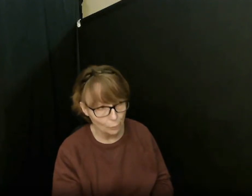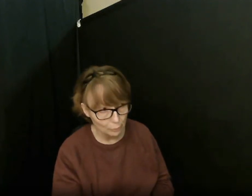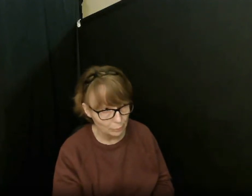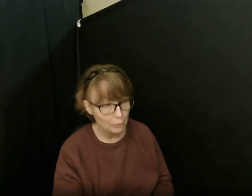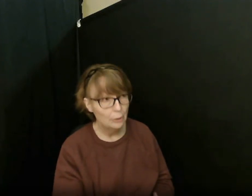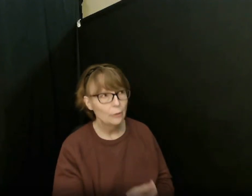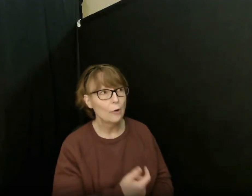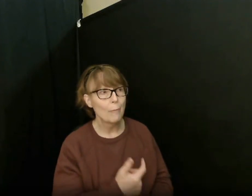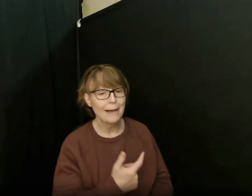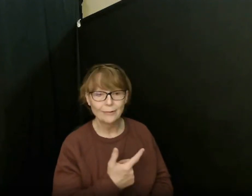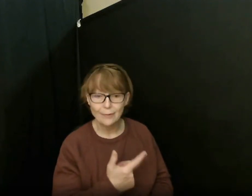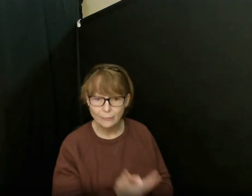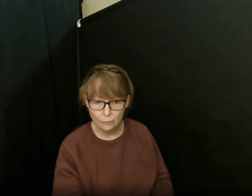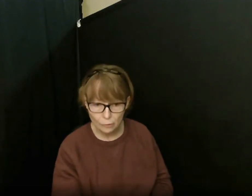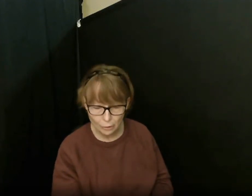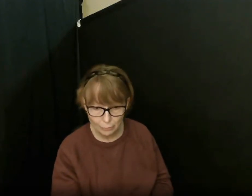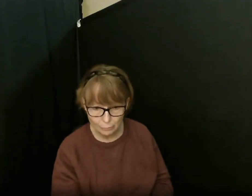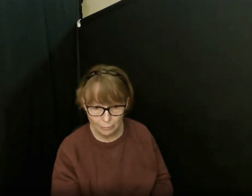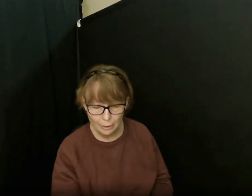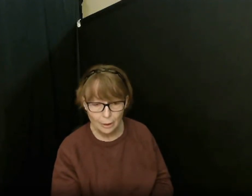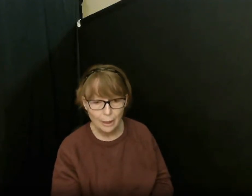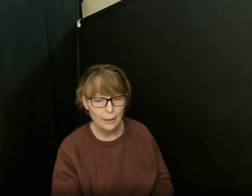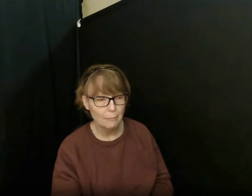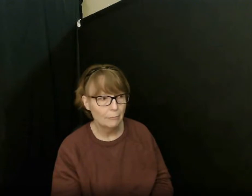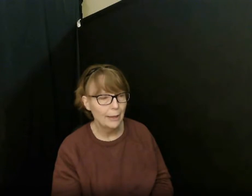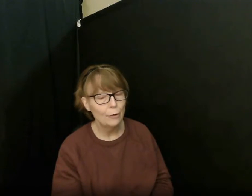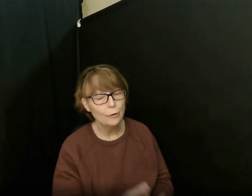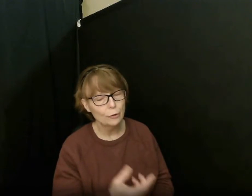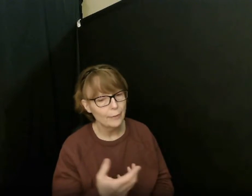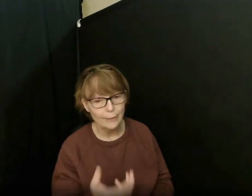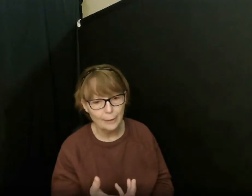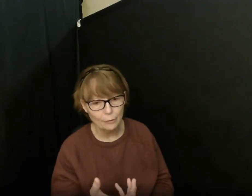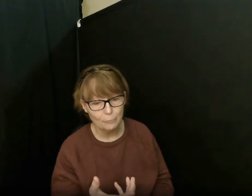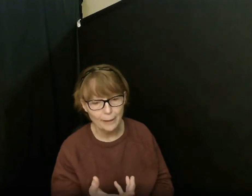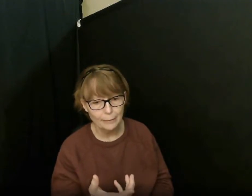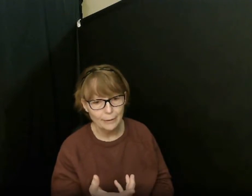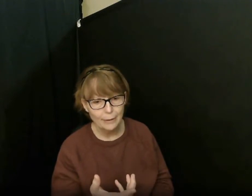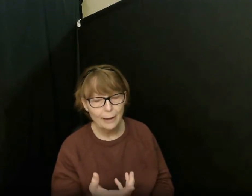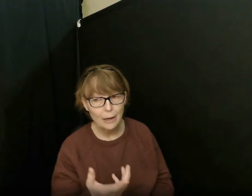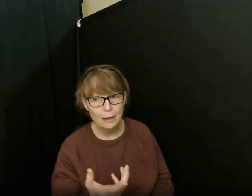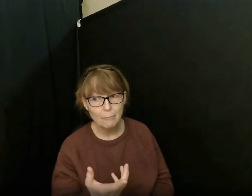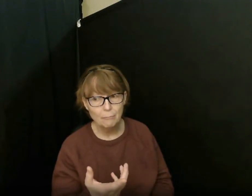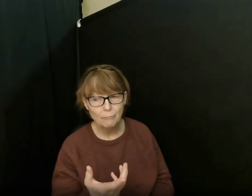comfortable, so it makes sense to you. And I know you're learning the language, but